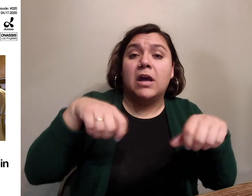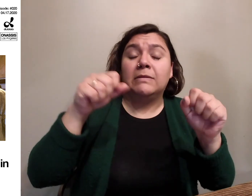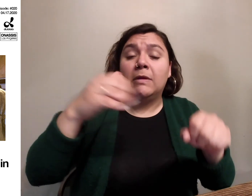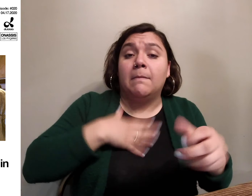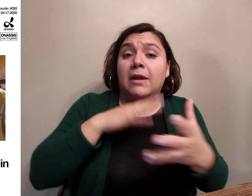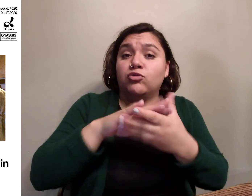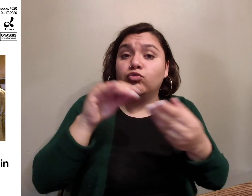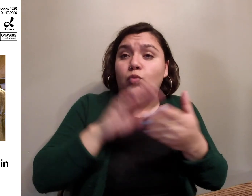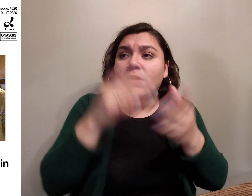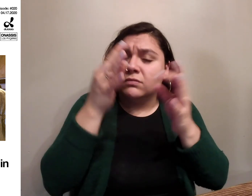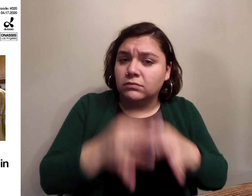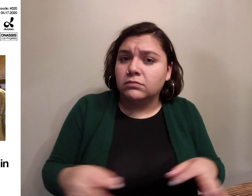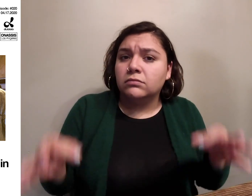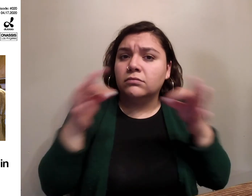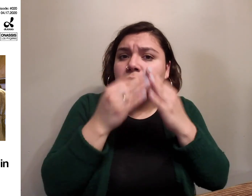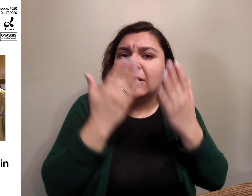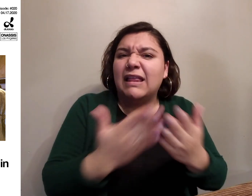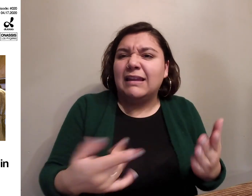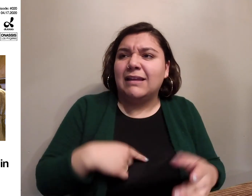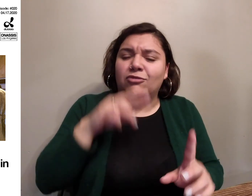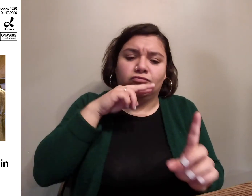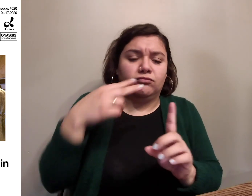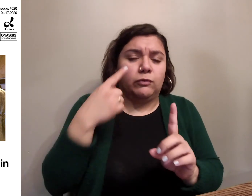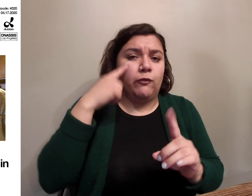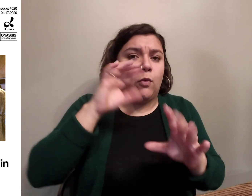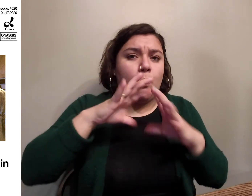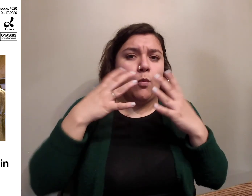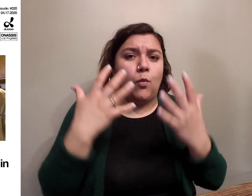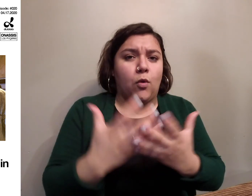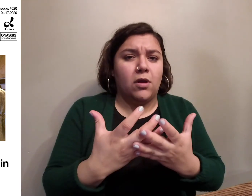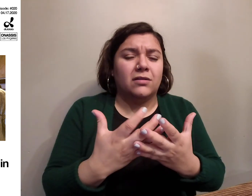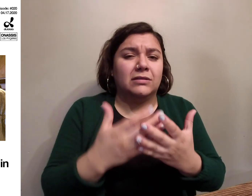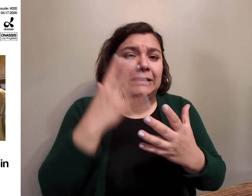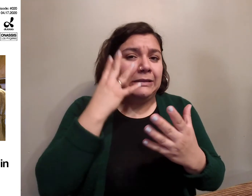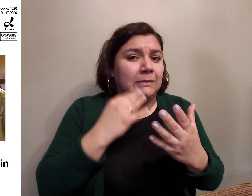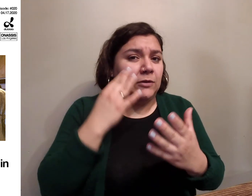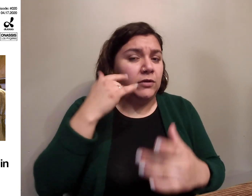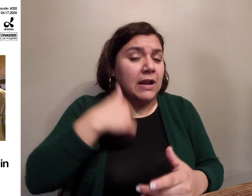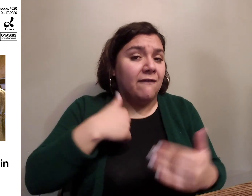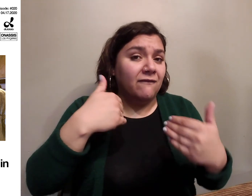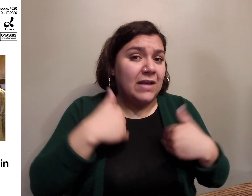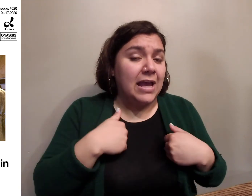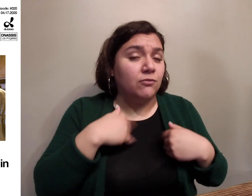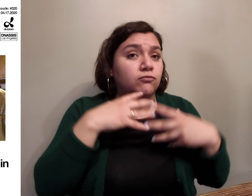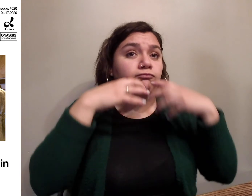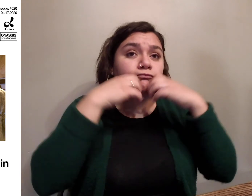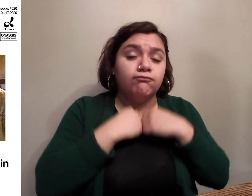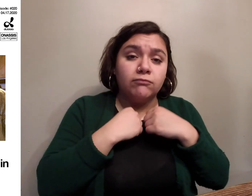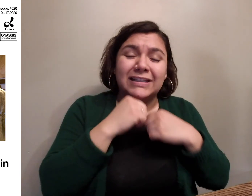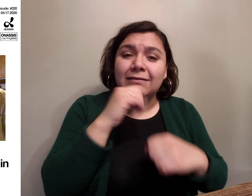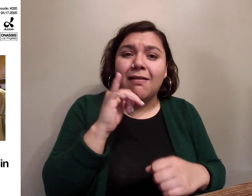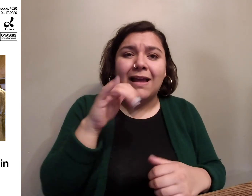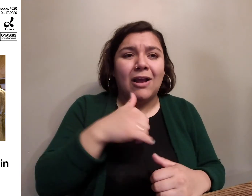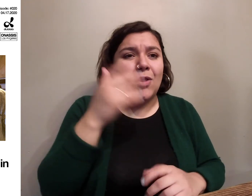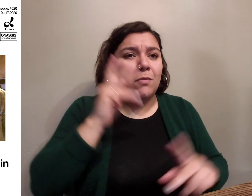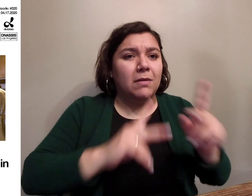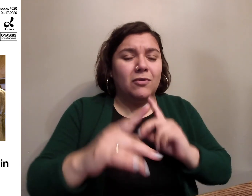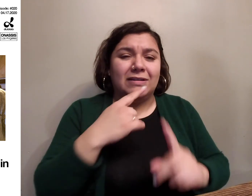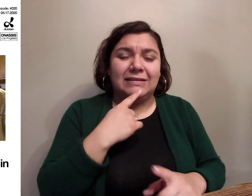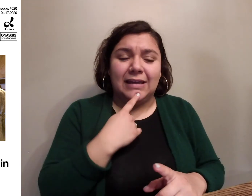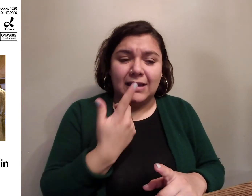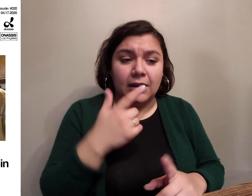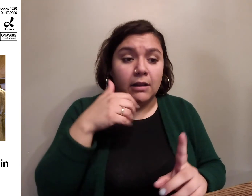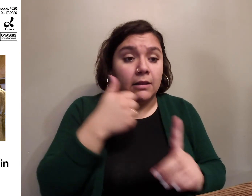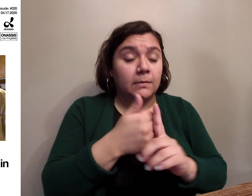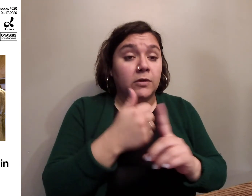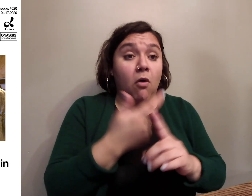I saw in the world, the questions that I had were meaningful, because it wasn't like someone told me that they were. It was just